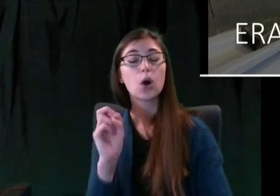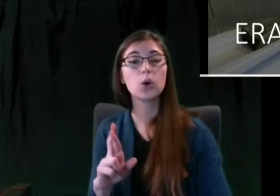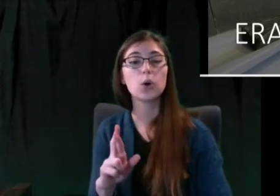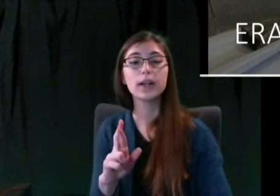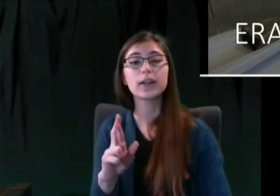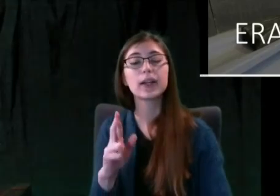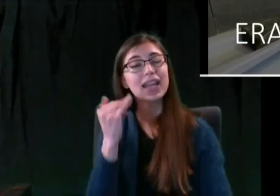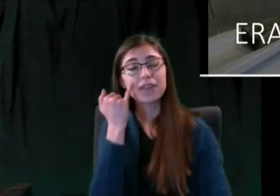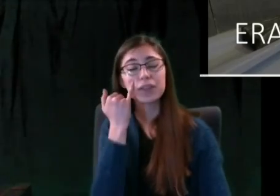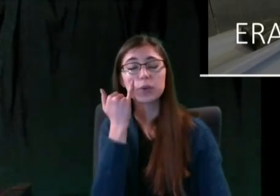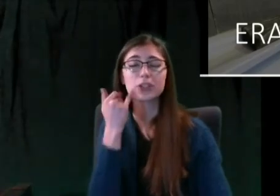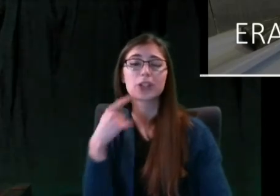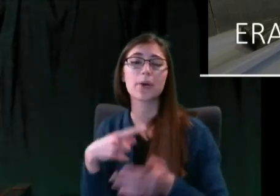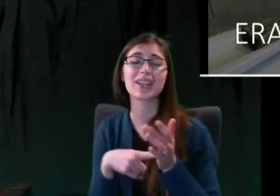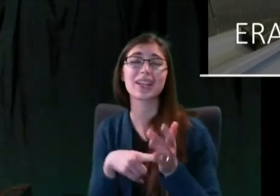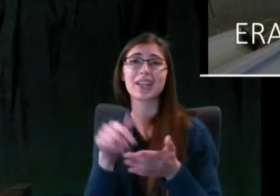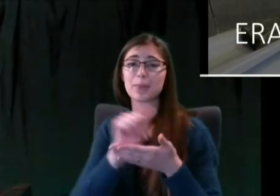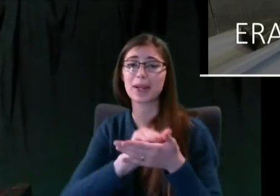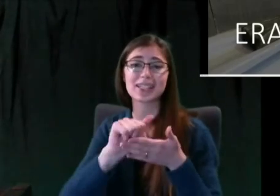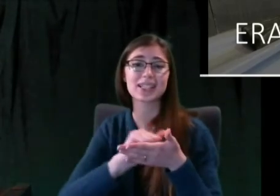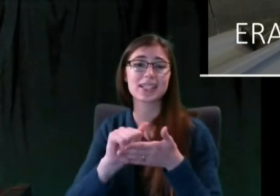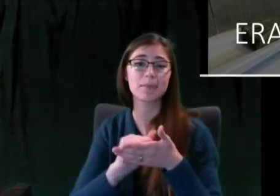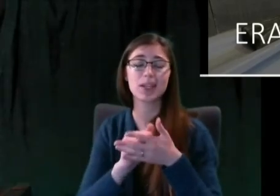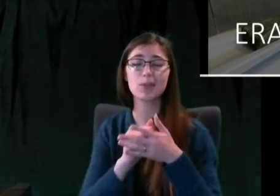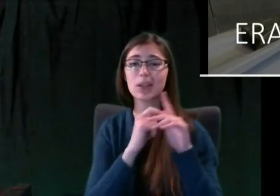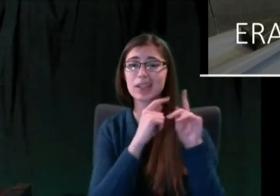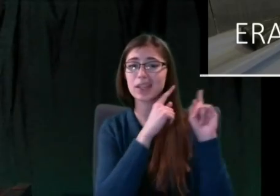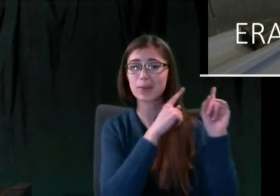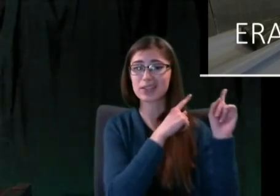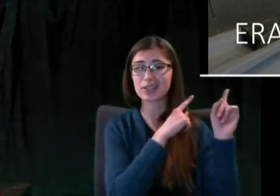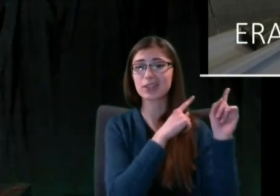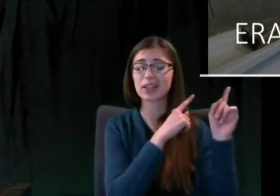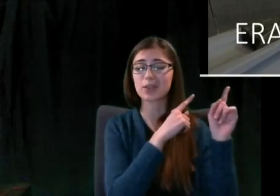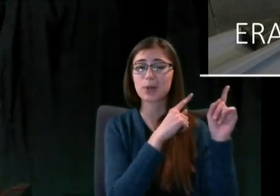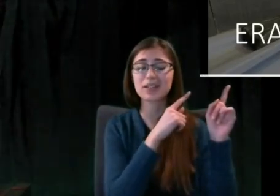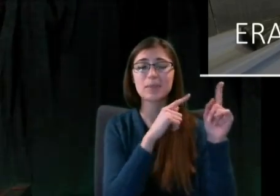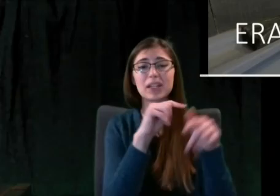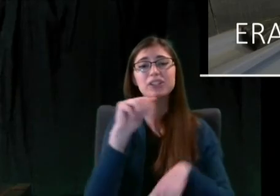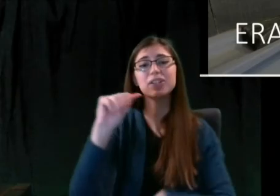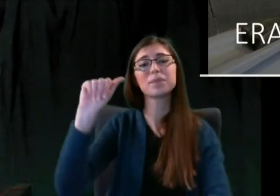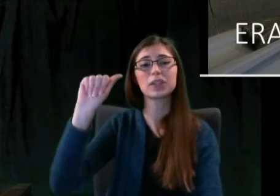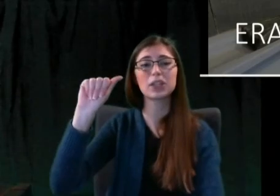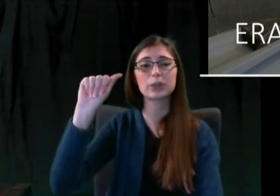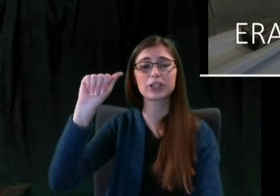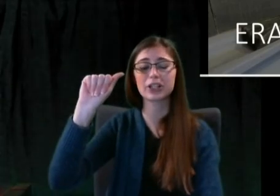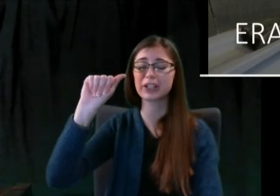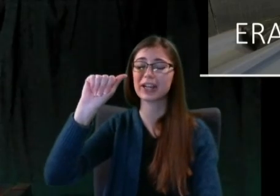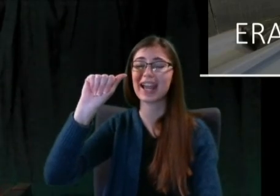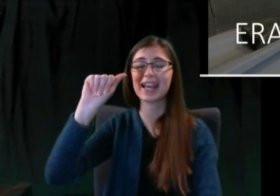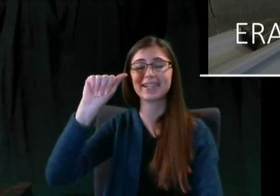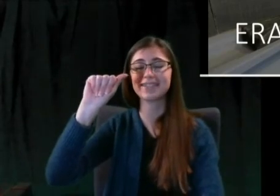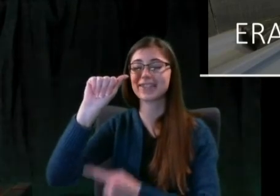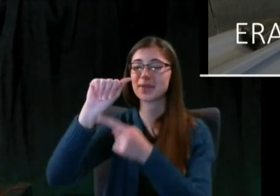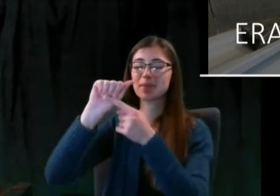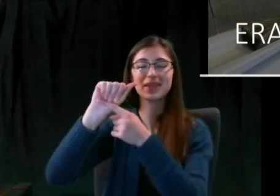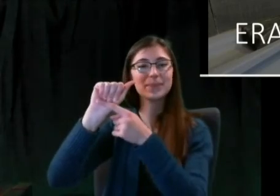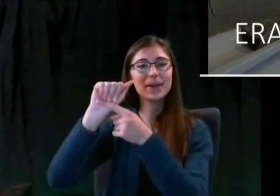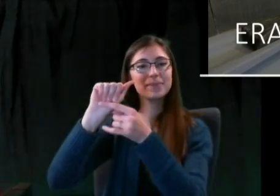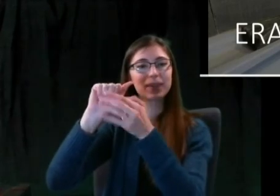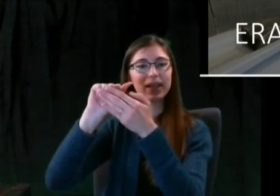Or if you were showing erasing something with an eraser like the one in the picture, you could turn your A hand shape this way and erase